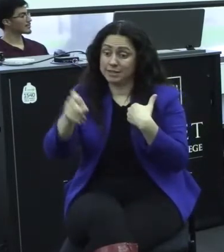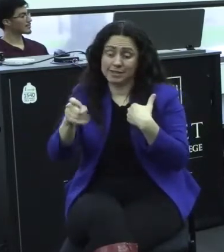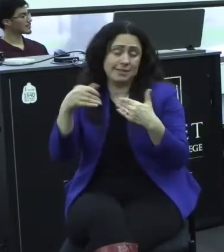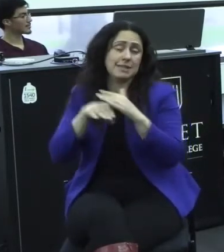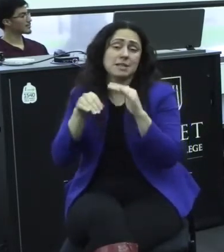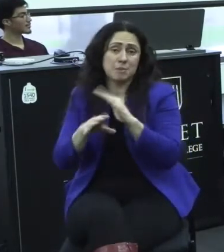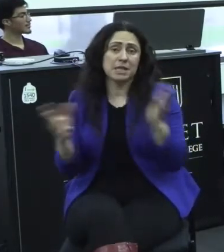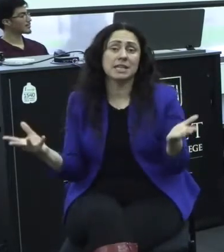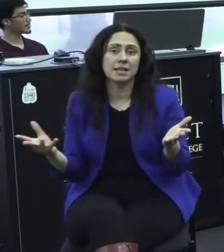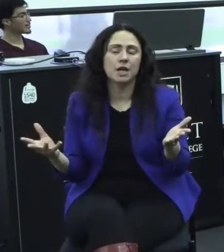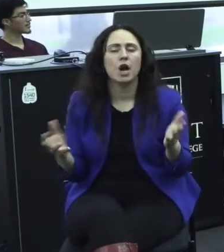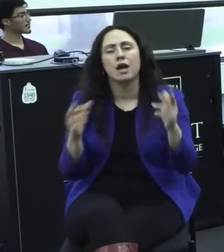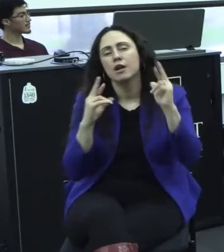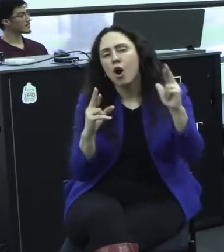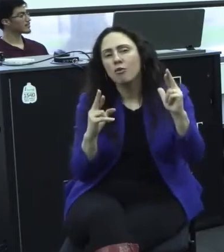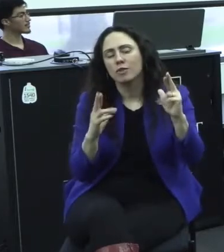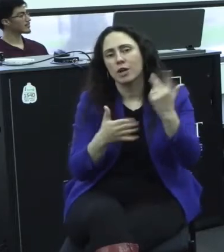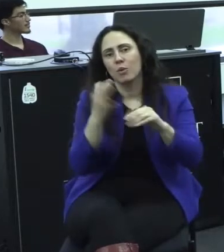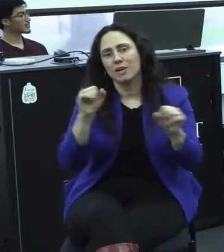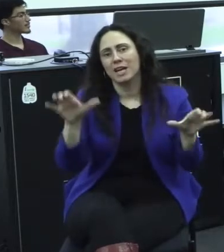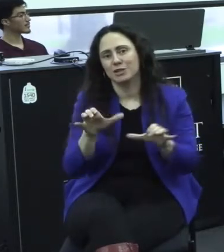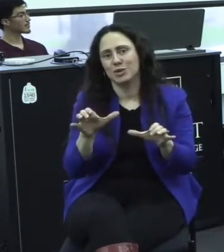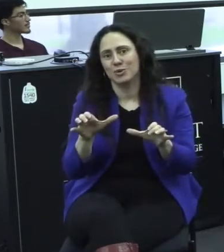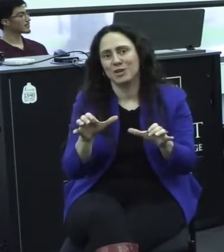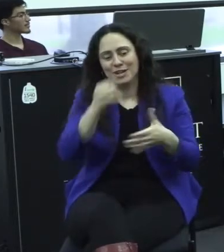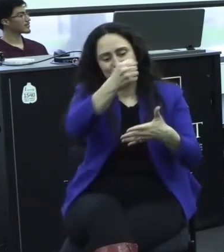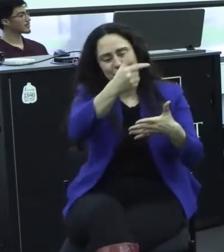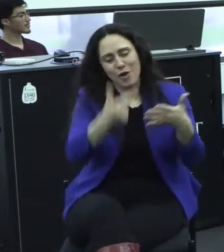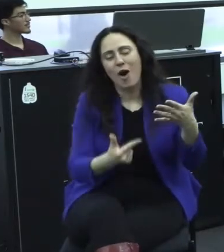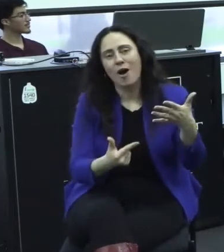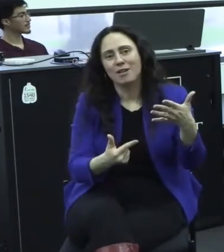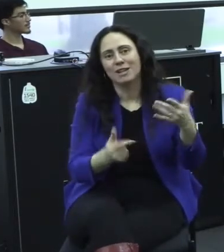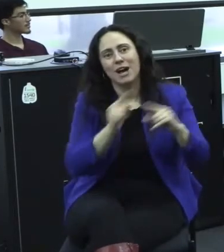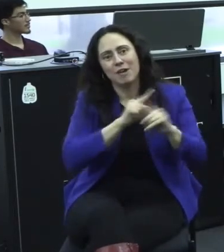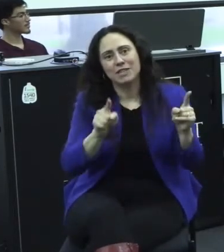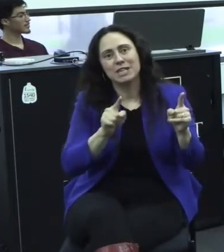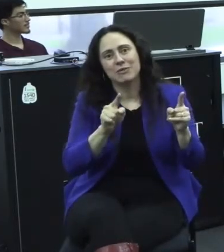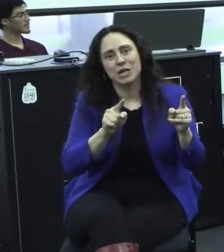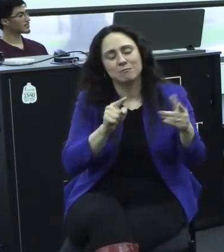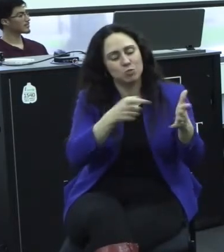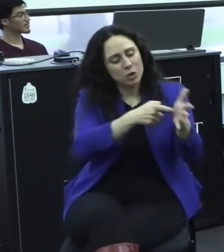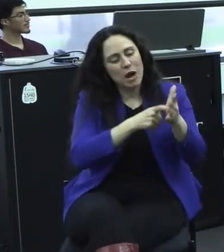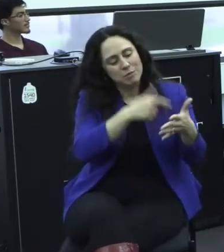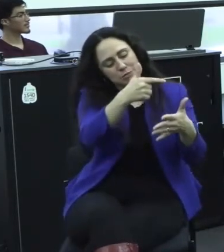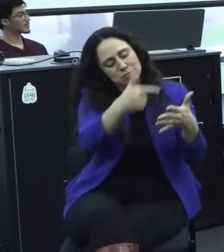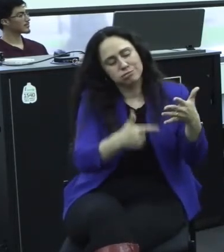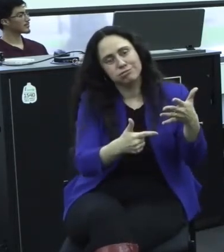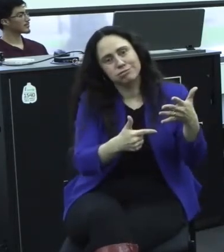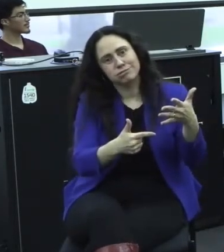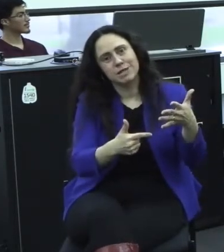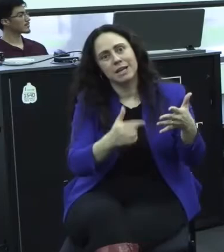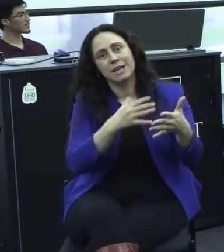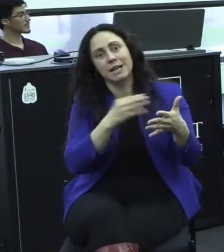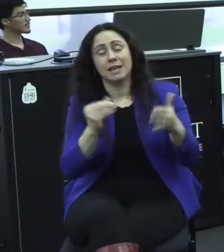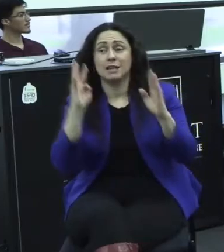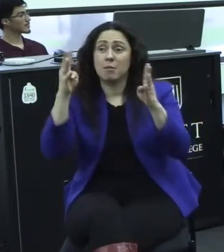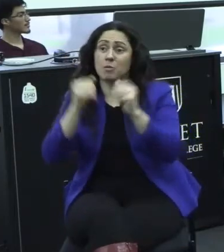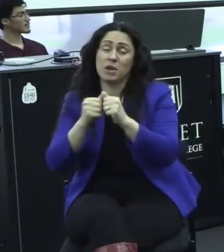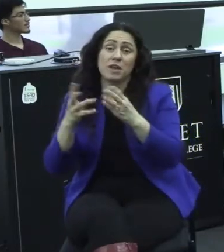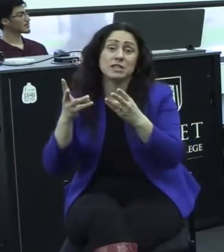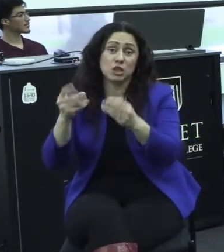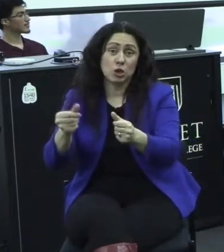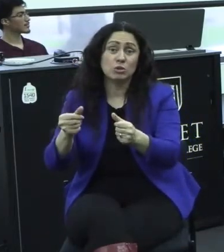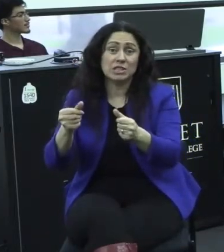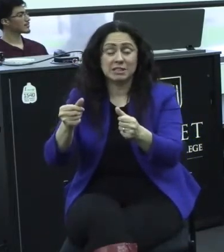accessibility. And hopefully, what we can do is to take all of those different components and come up with a